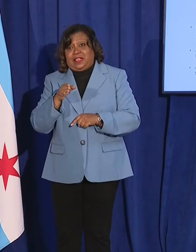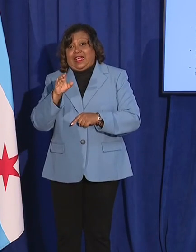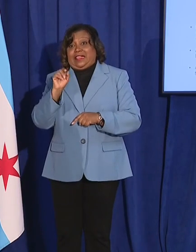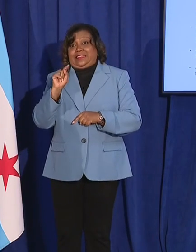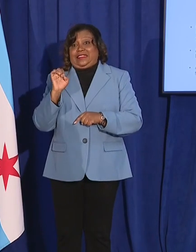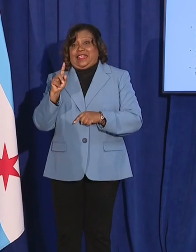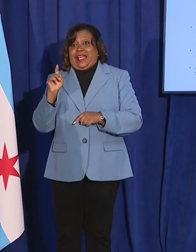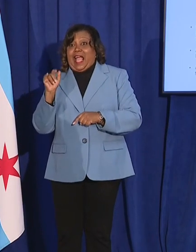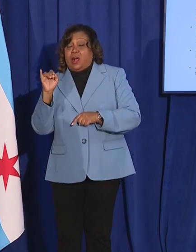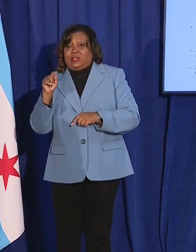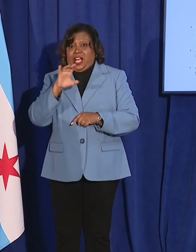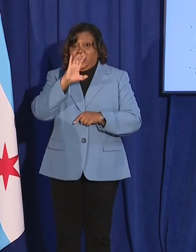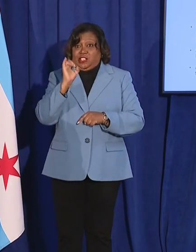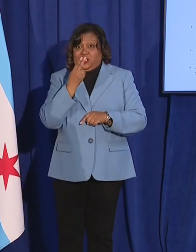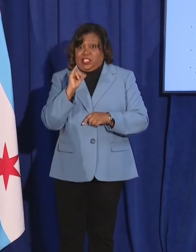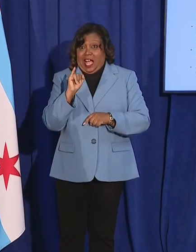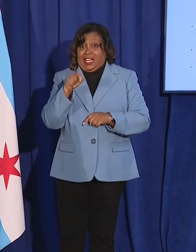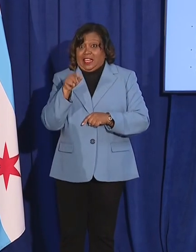chi.gov/takeout. That's